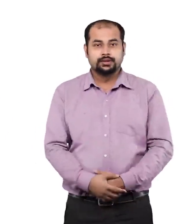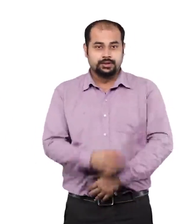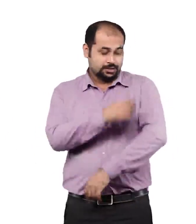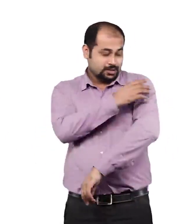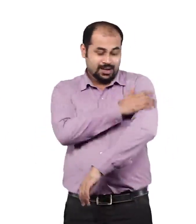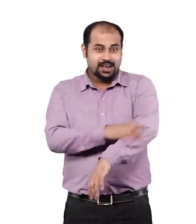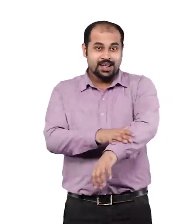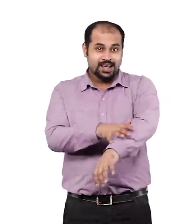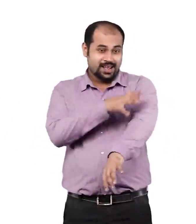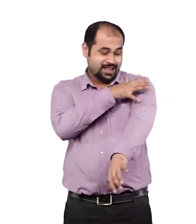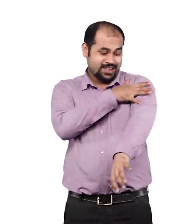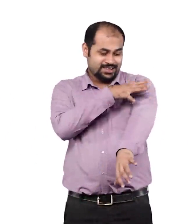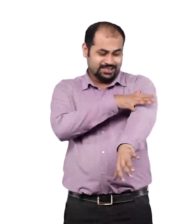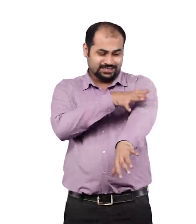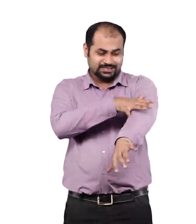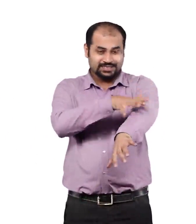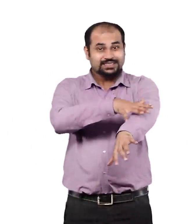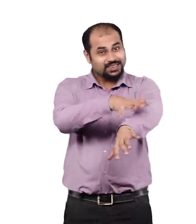The arm as long as the leg.